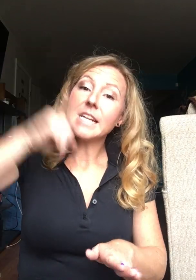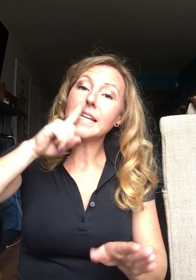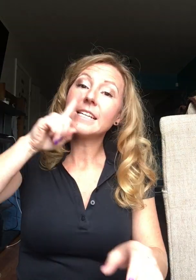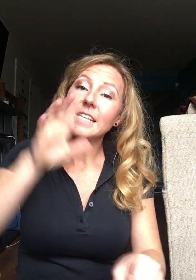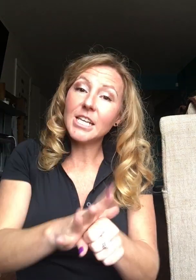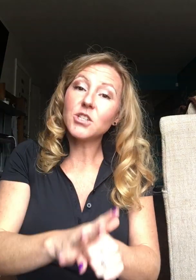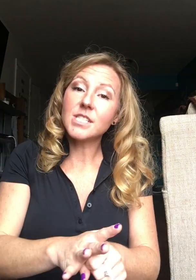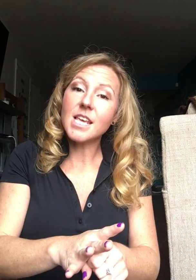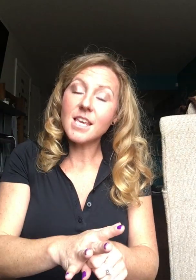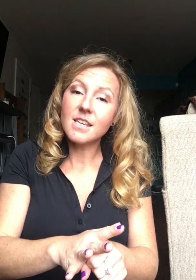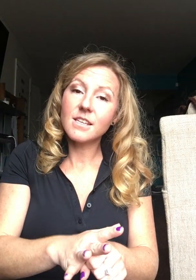pleading guilty